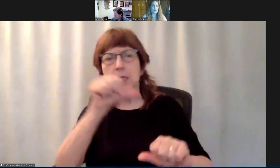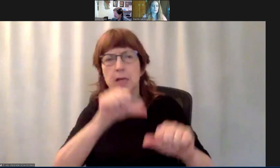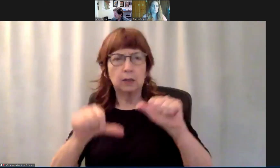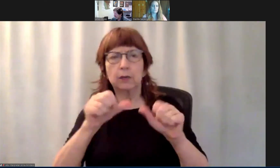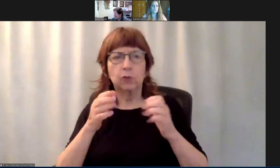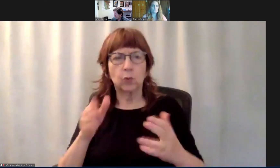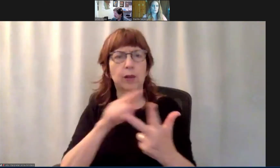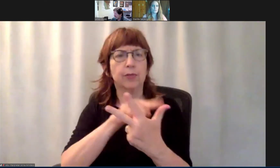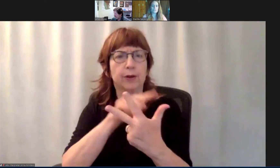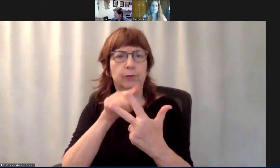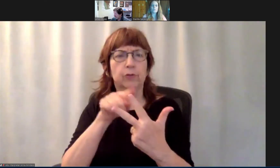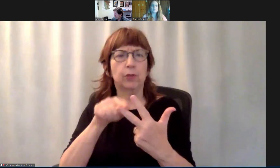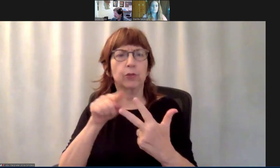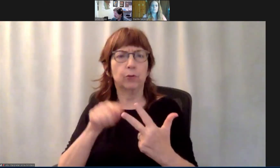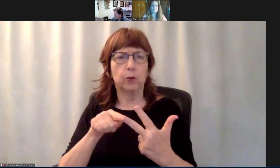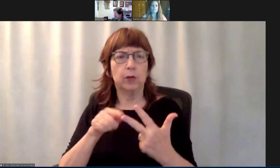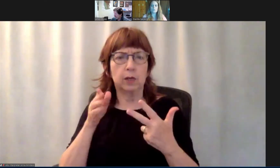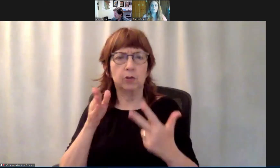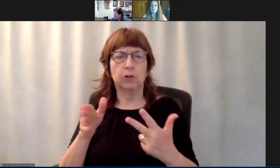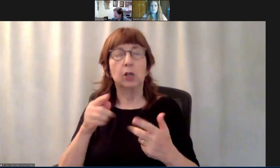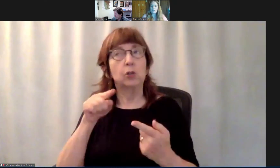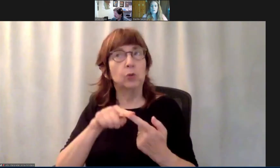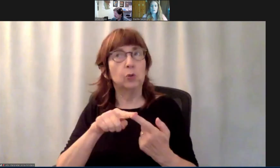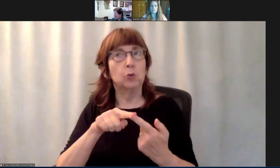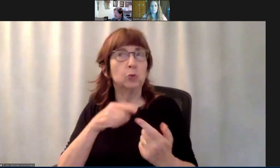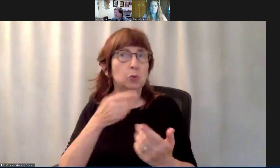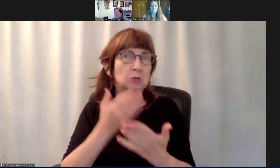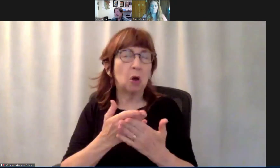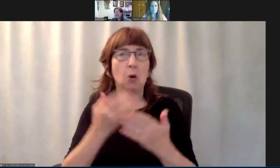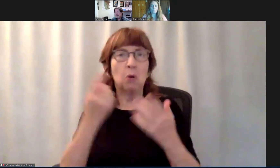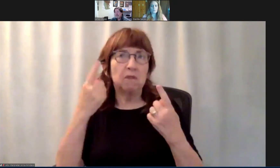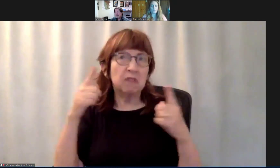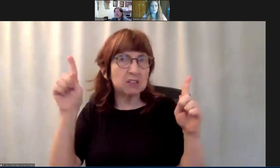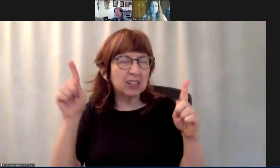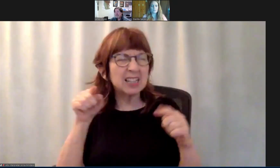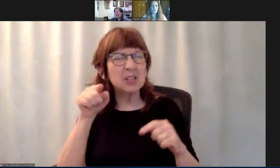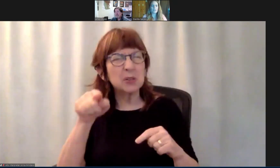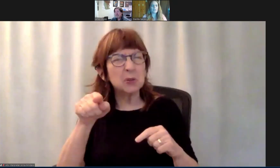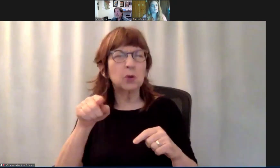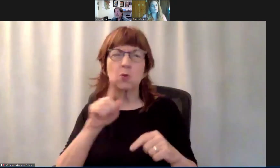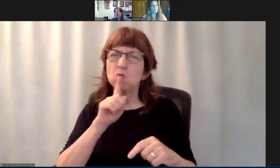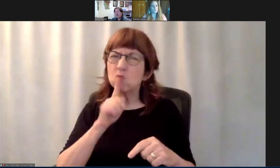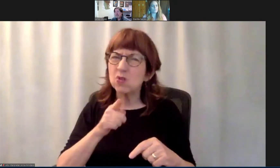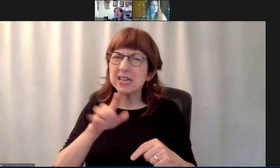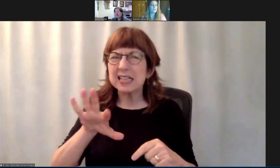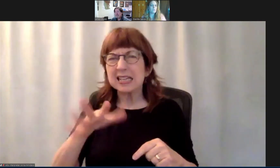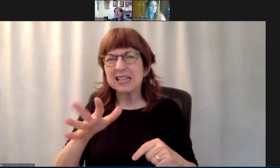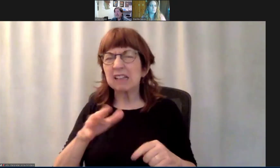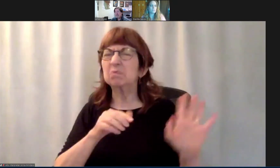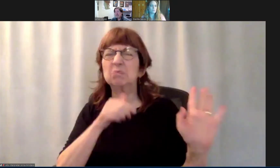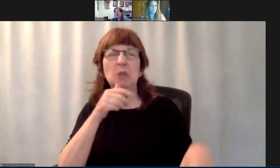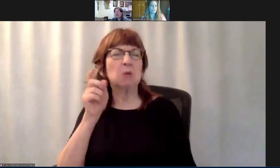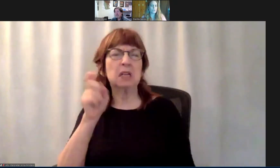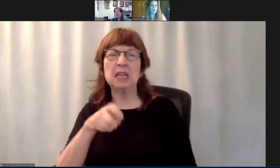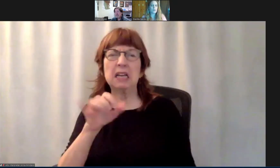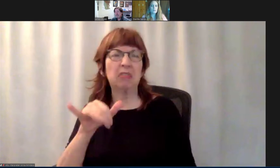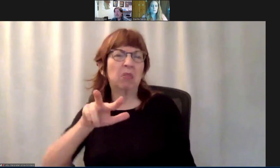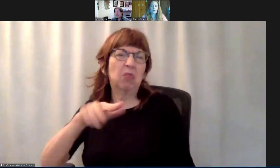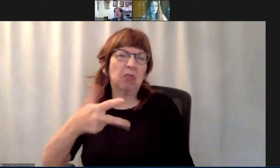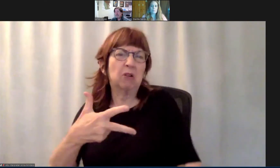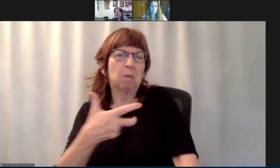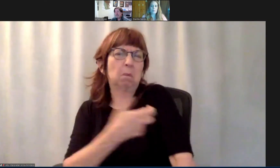3 factors in order to show this efficiency. And you were really kind of leaning towards there's no need for this booster